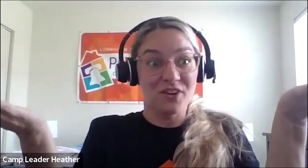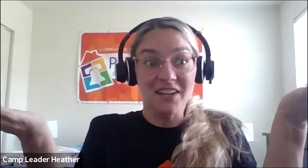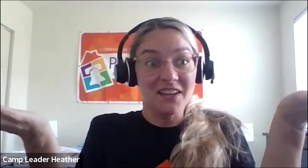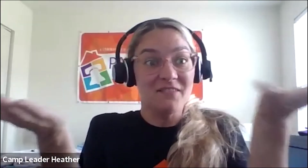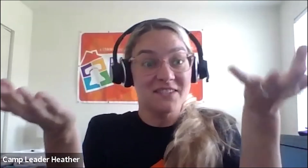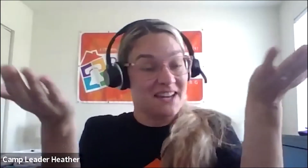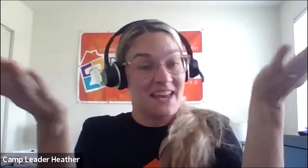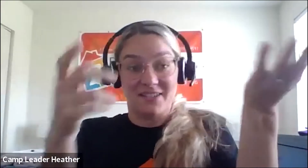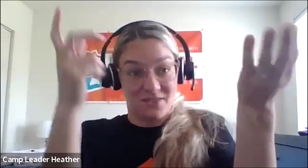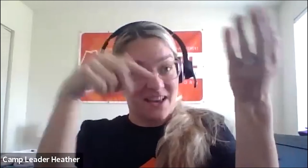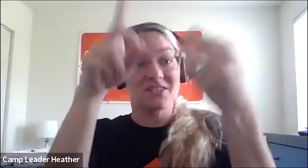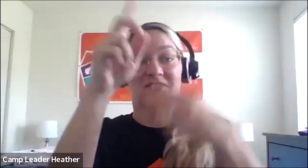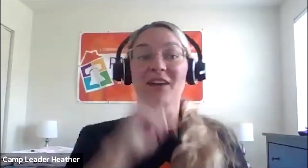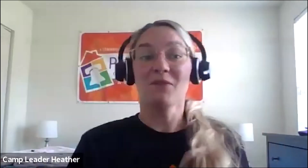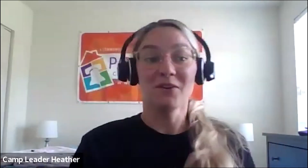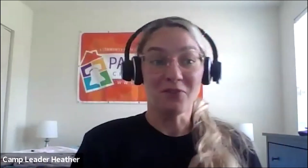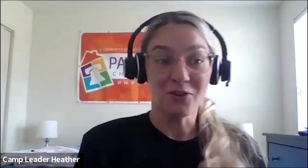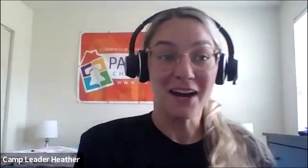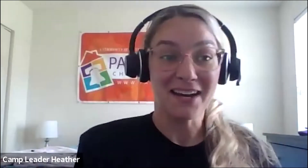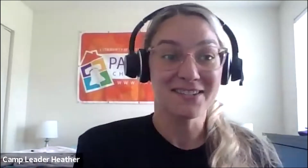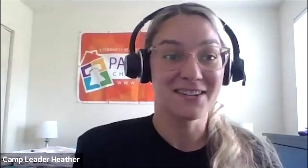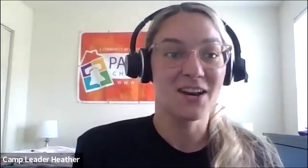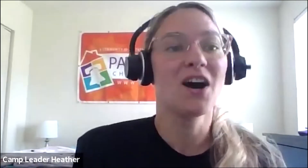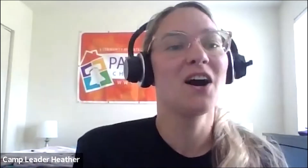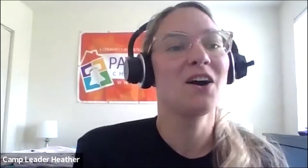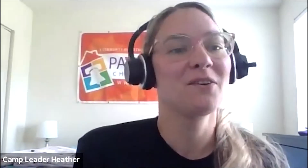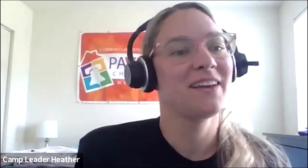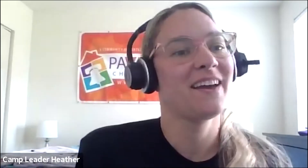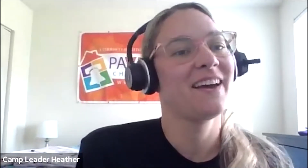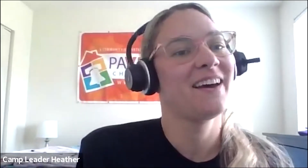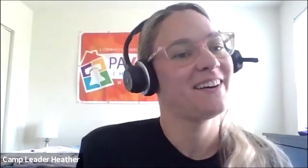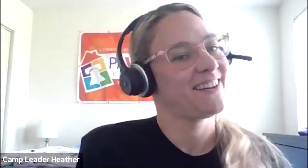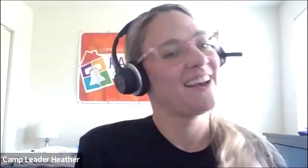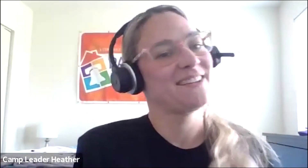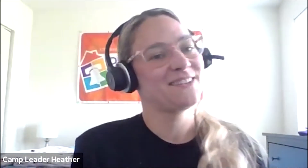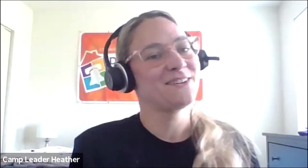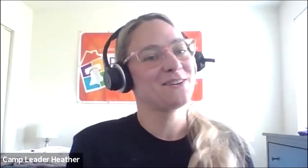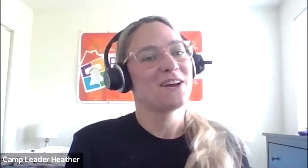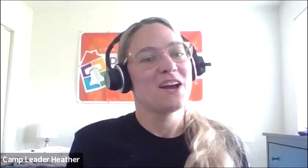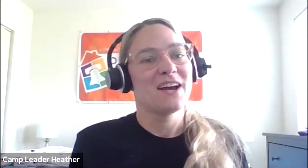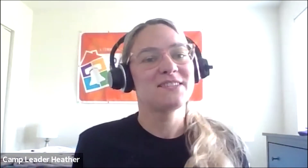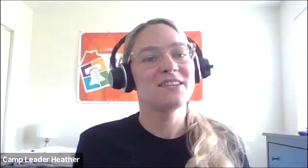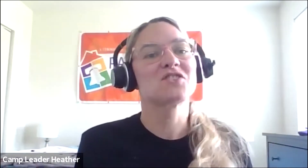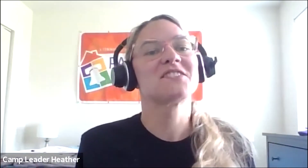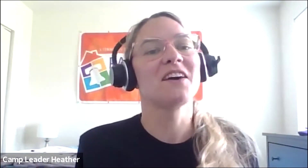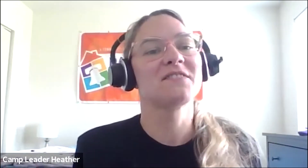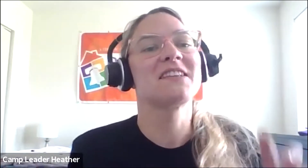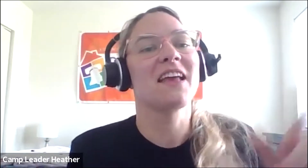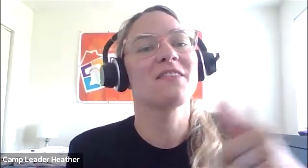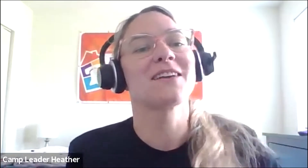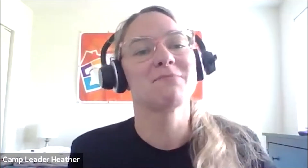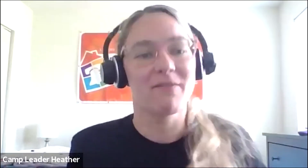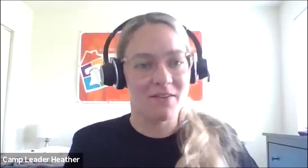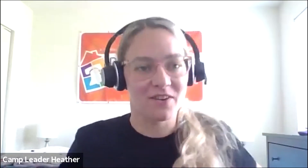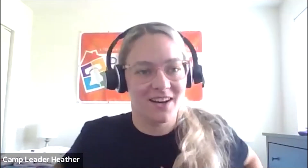really love snakes, so that's a great one for you guys to know. Oh yeah, I see your stuffed snake. That's my favorite